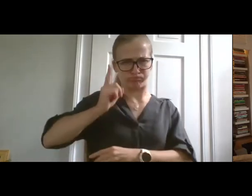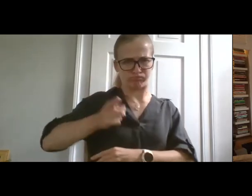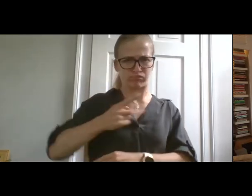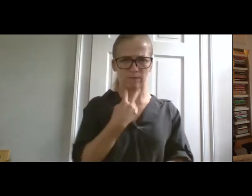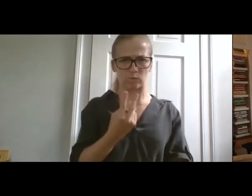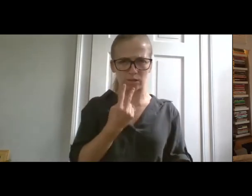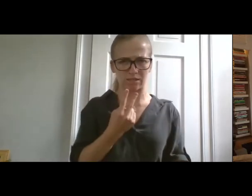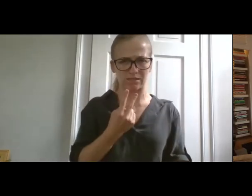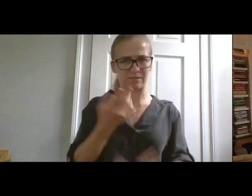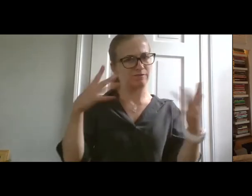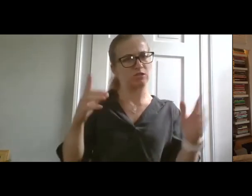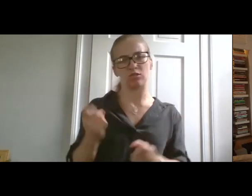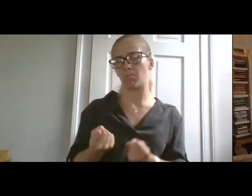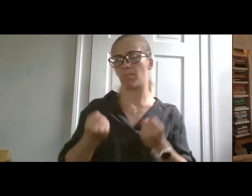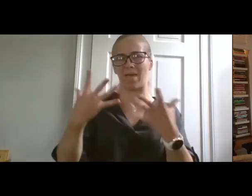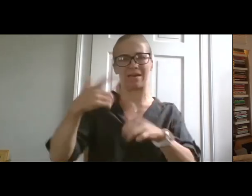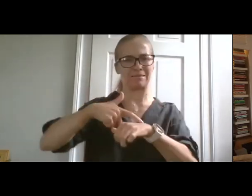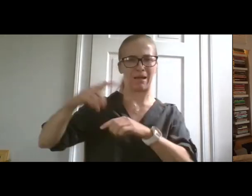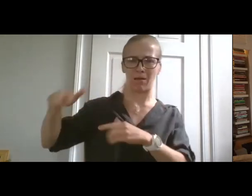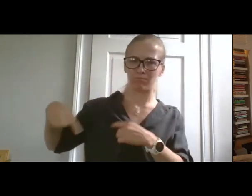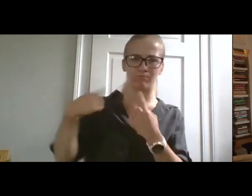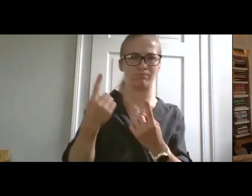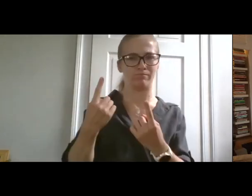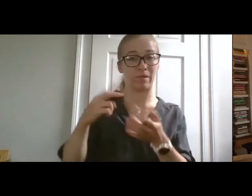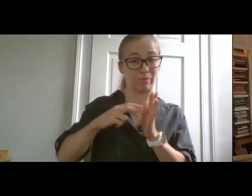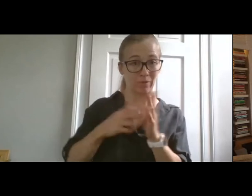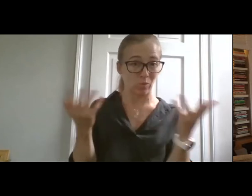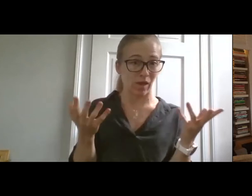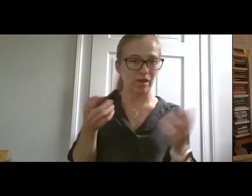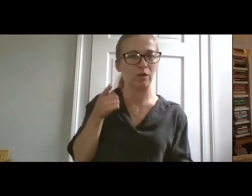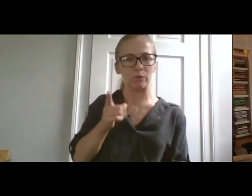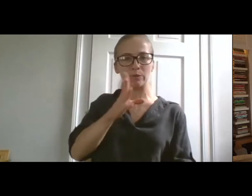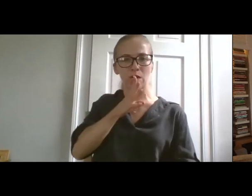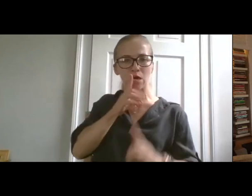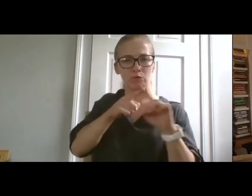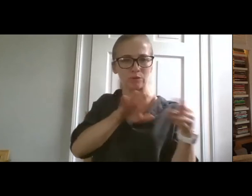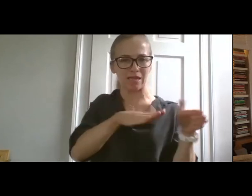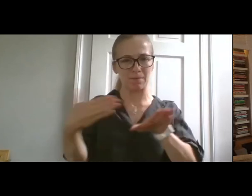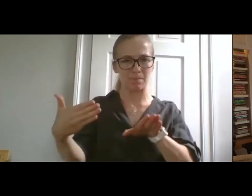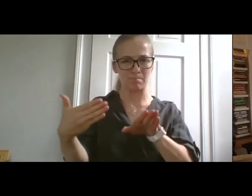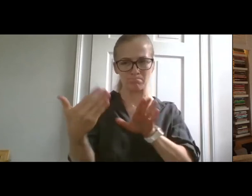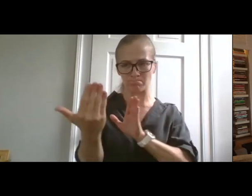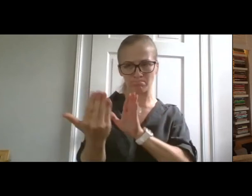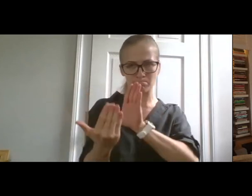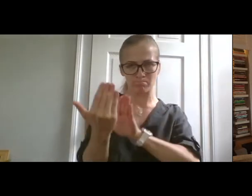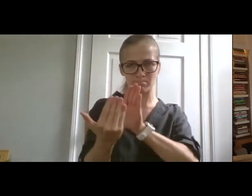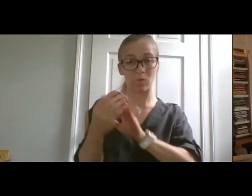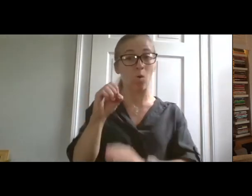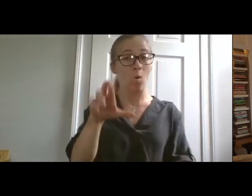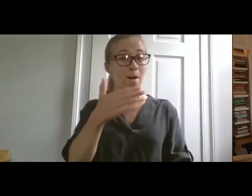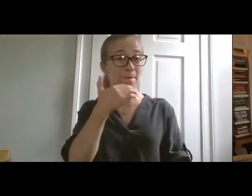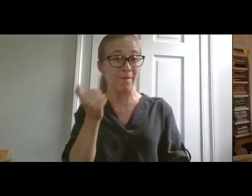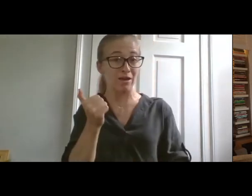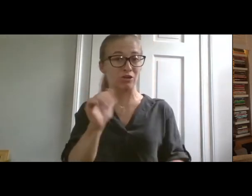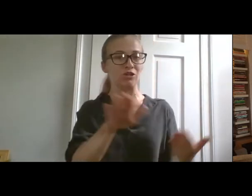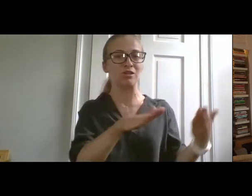as she has 100 times before, she means, "You are talking to the dead." Or better, the dead are talking